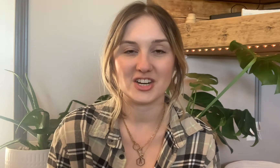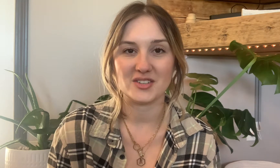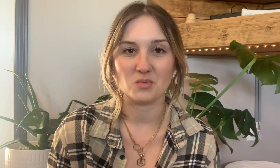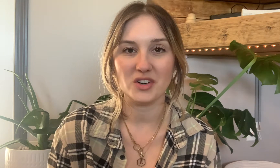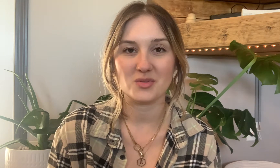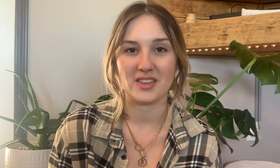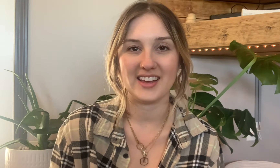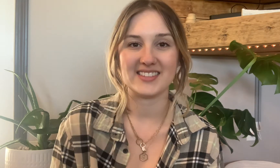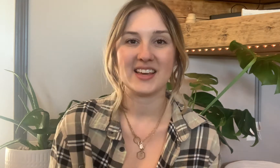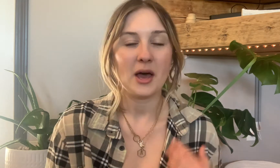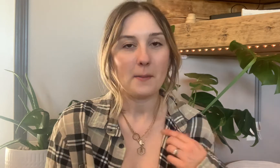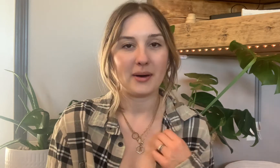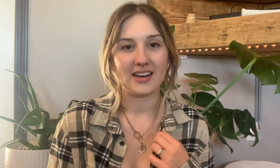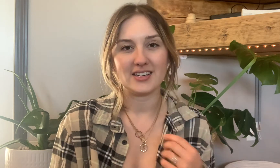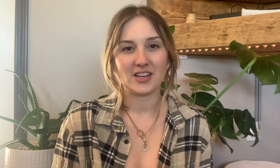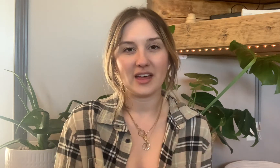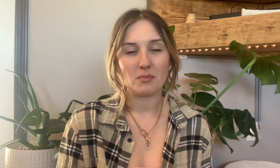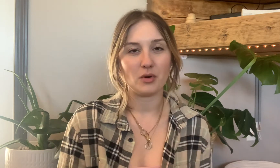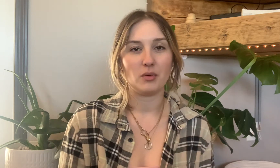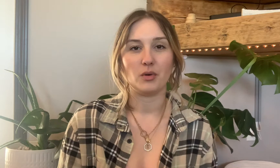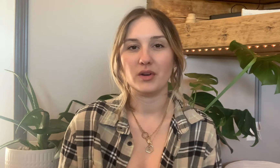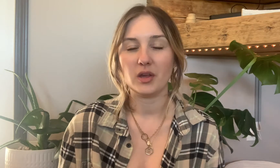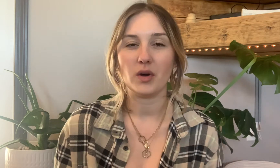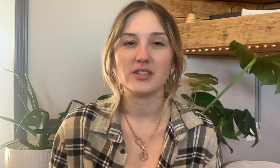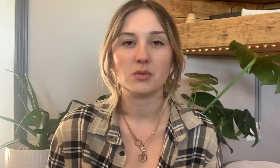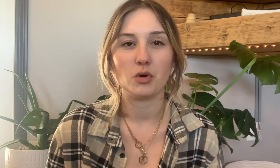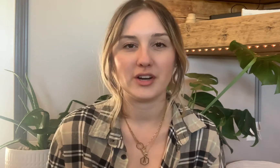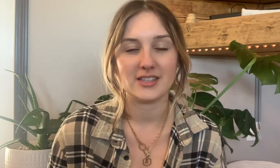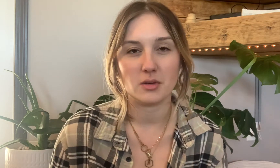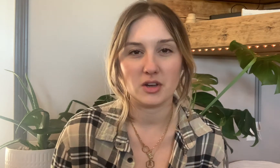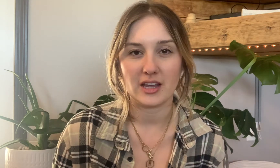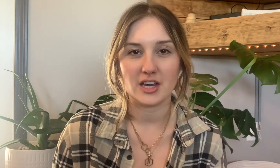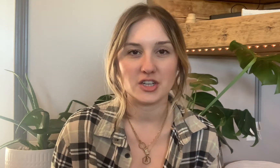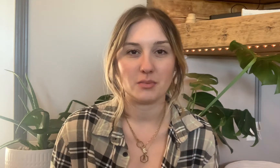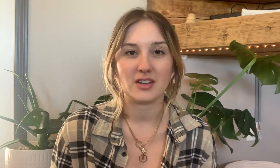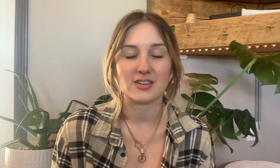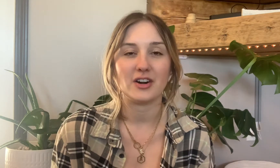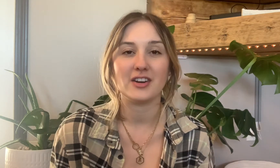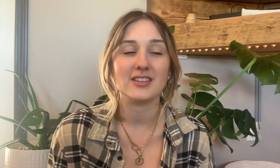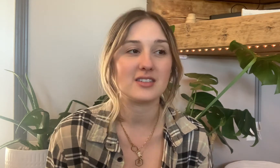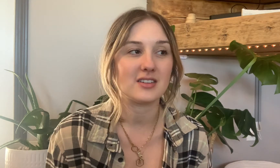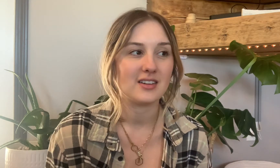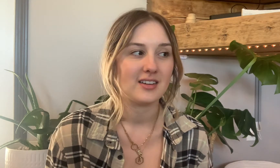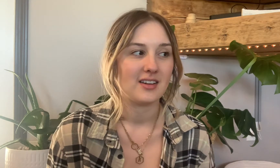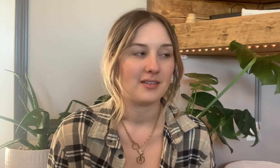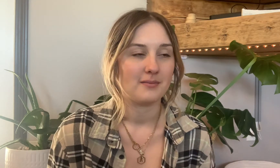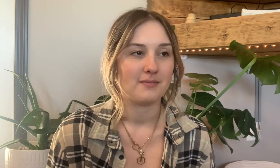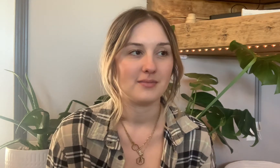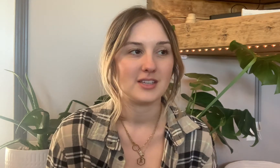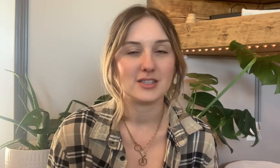some words with us. But until that point, we really want to support his communication because Arden is so